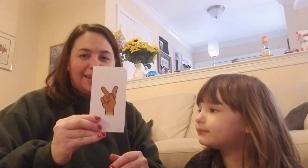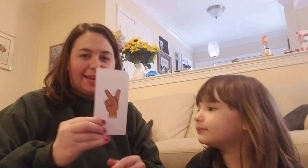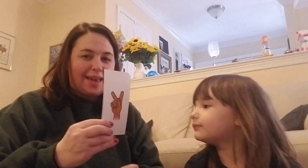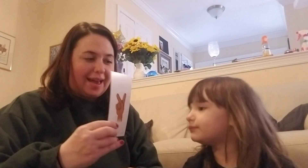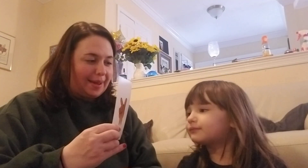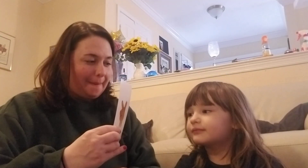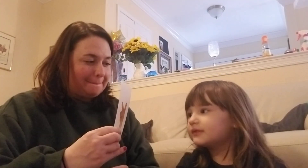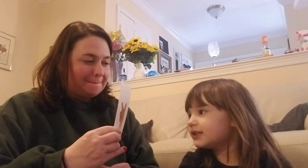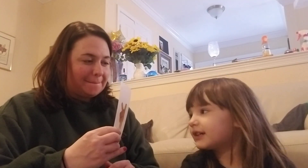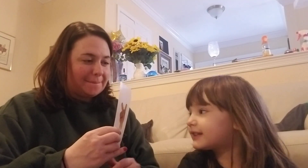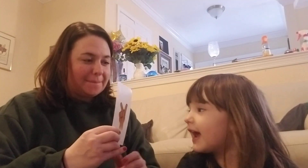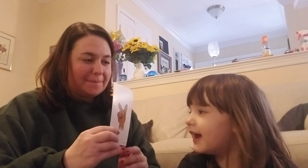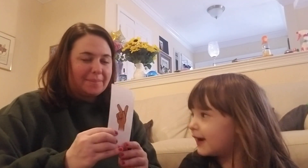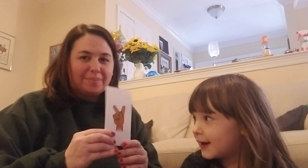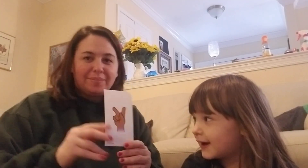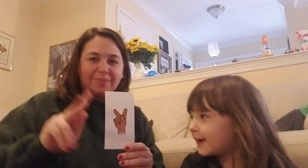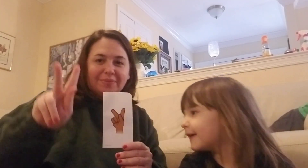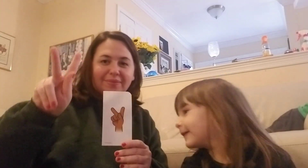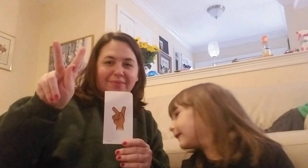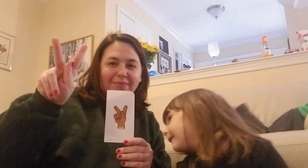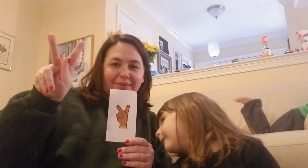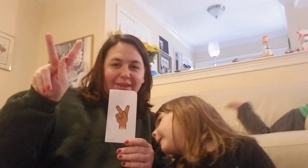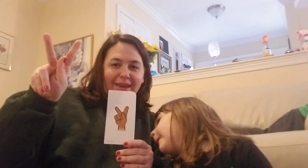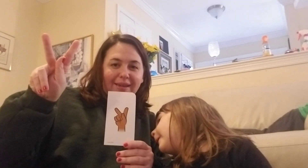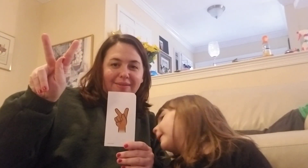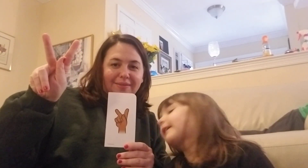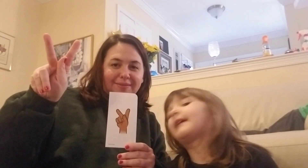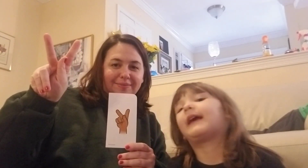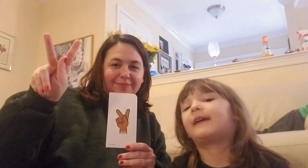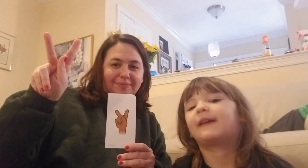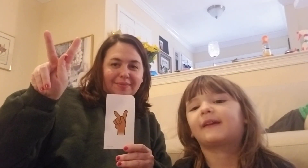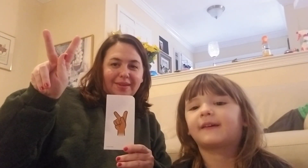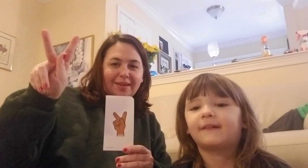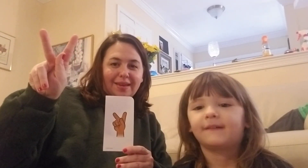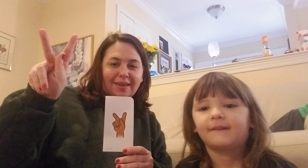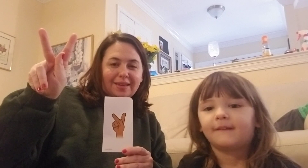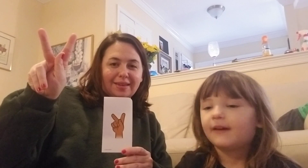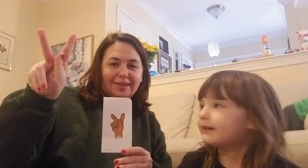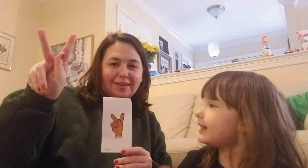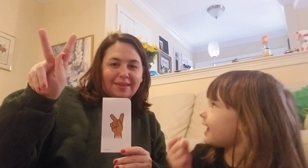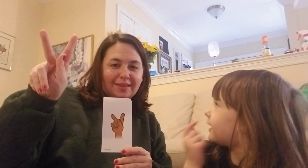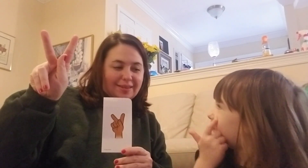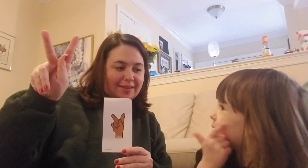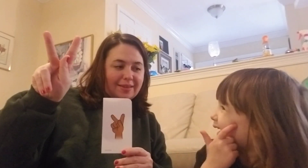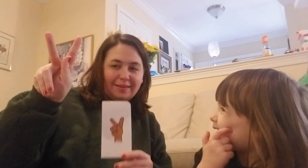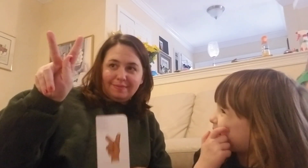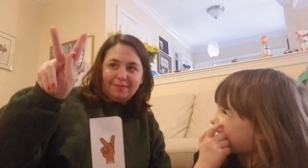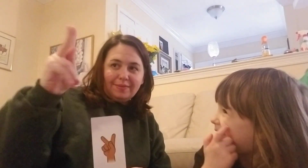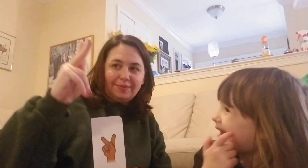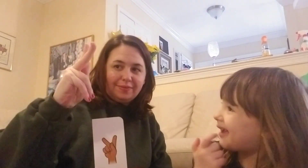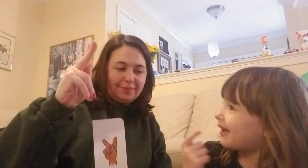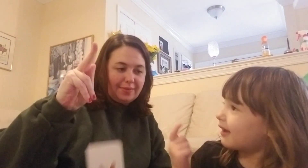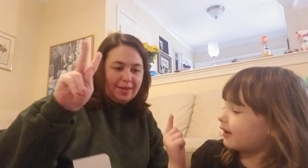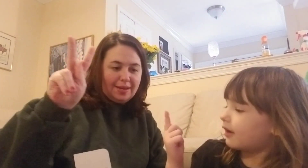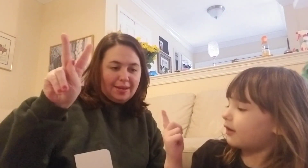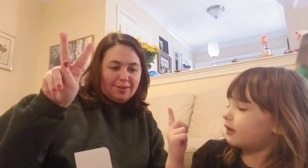K. K. K. K. Can you help me? Mm-hmm. Do